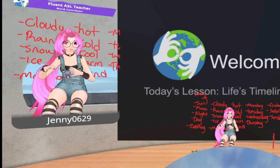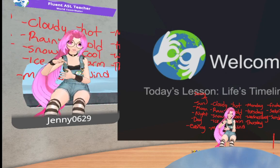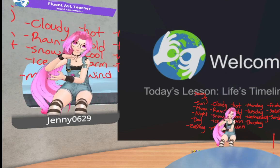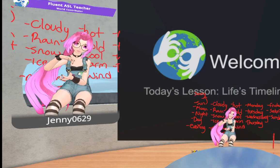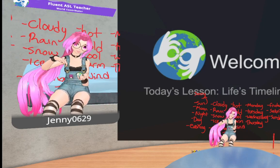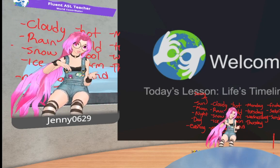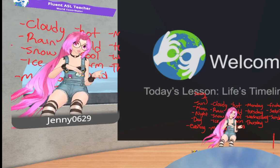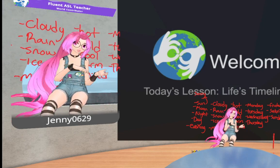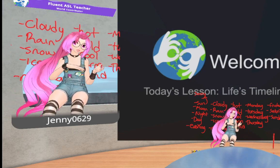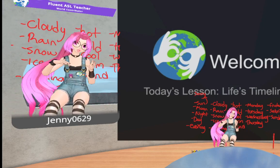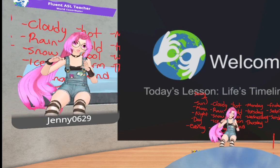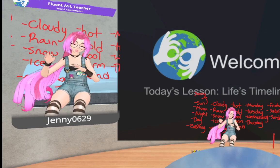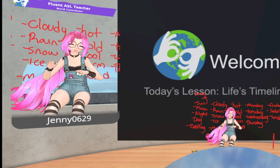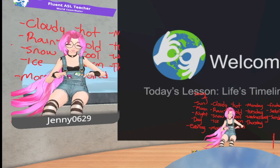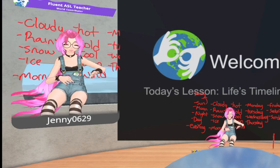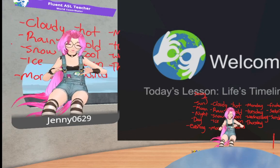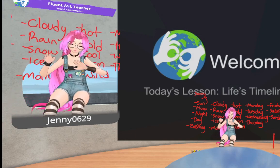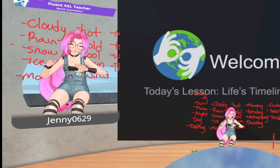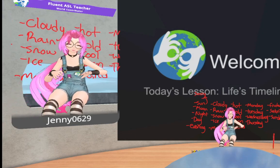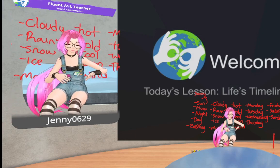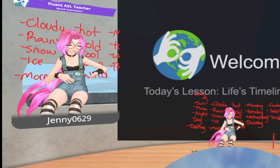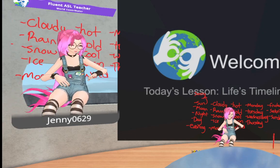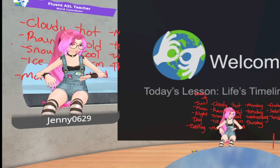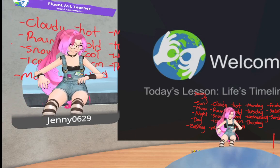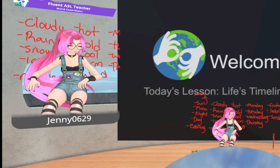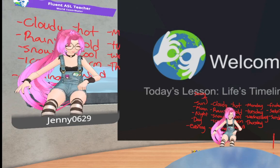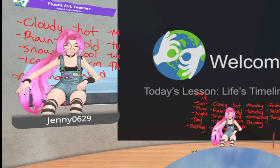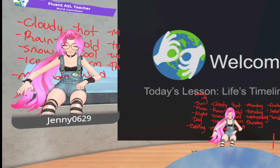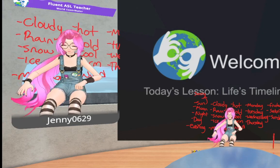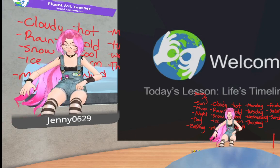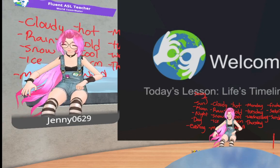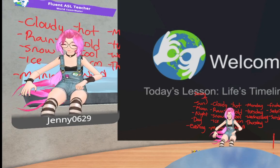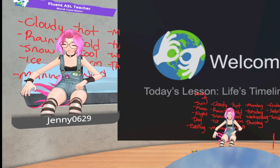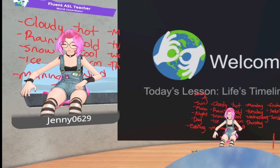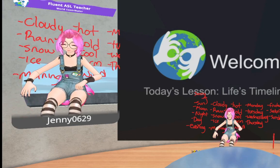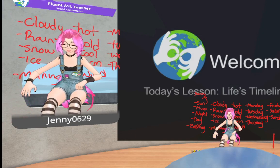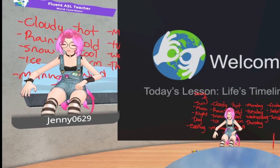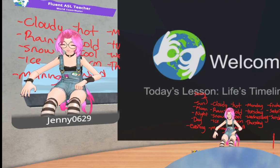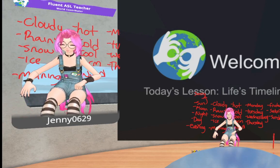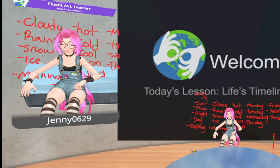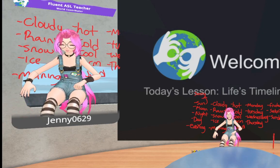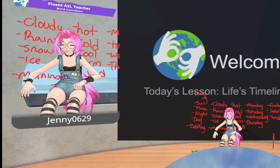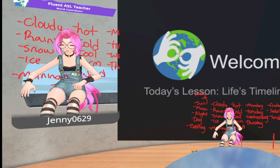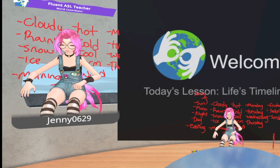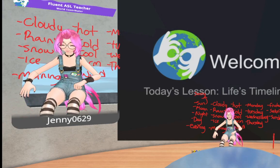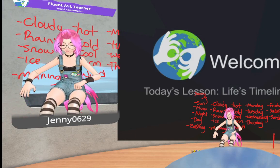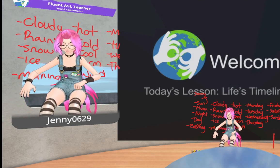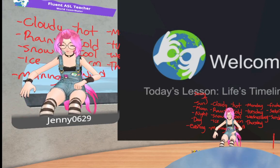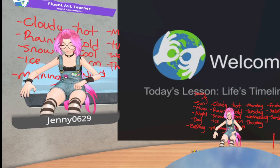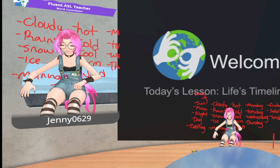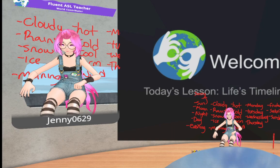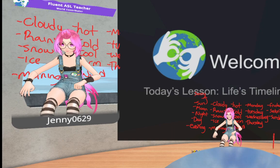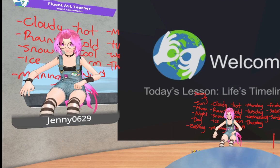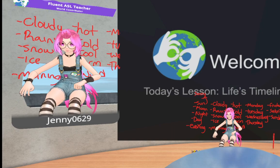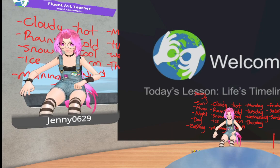Stronger rain, stronger clouds. Yeah. That too. Yes,